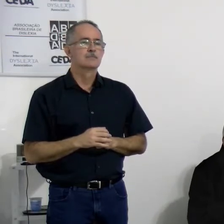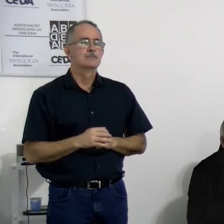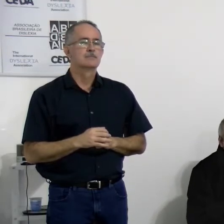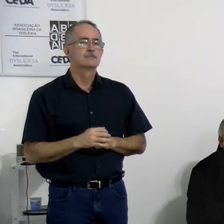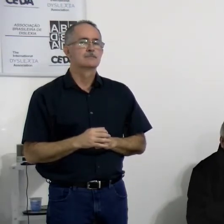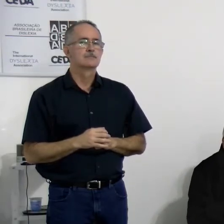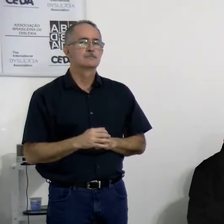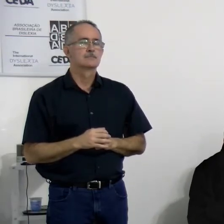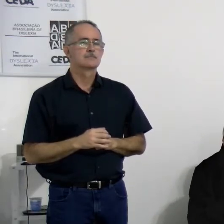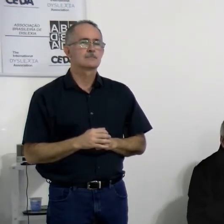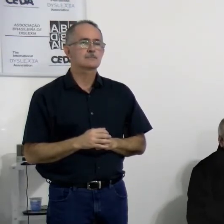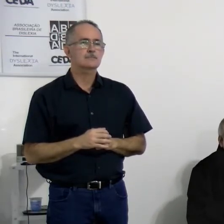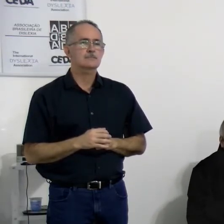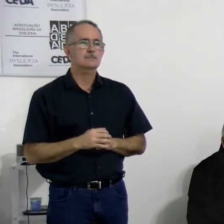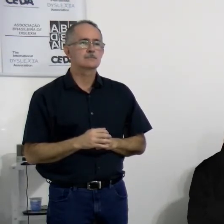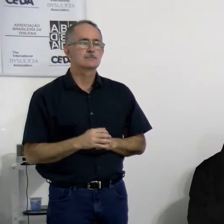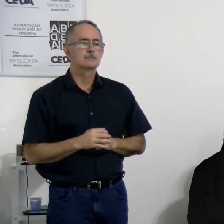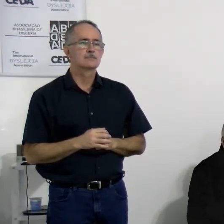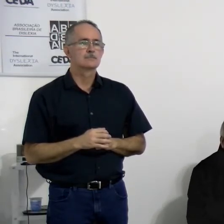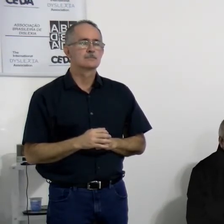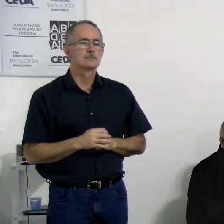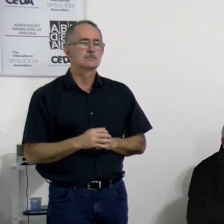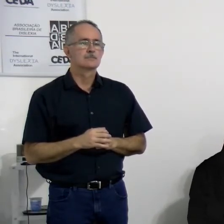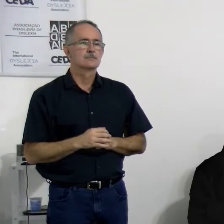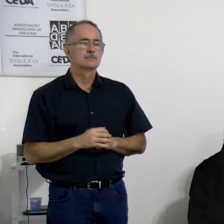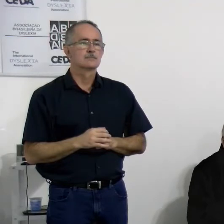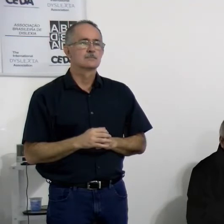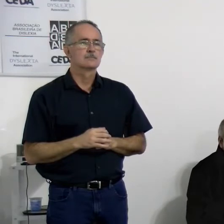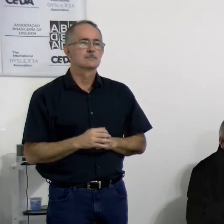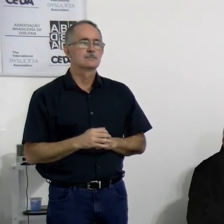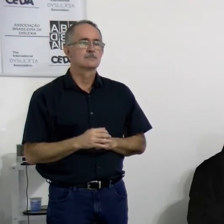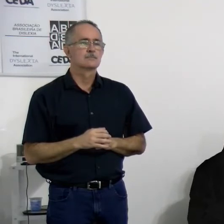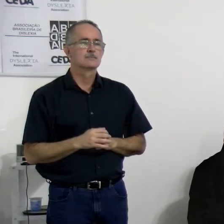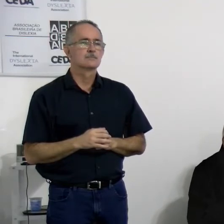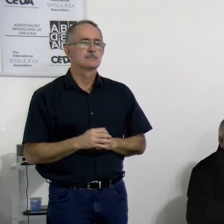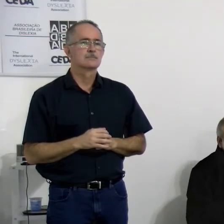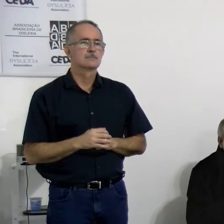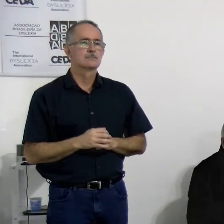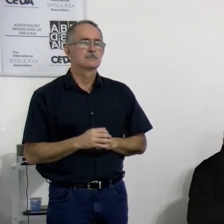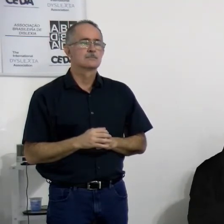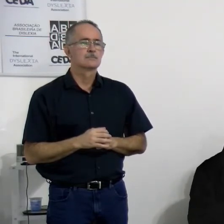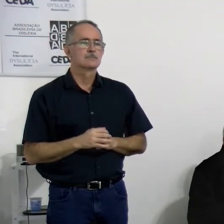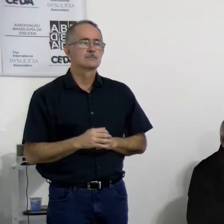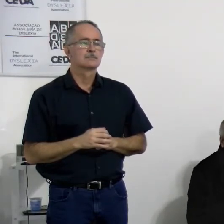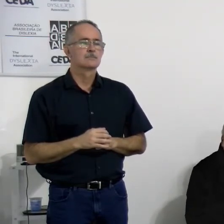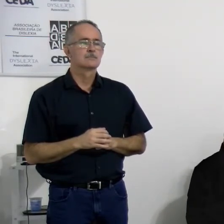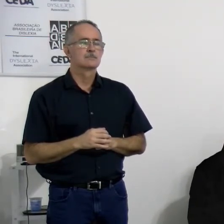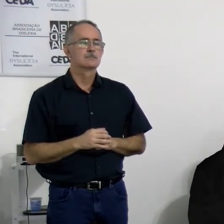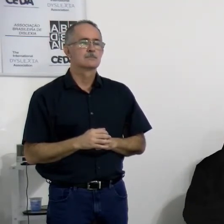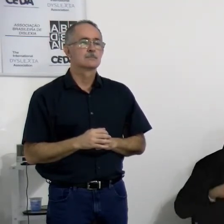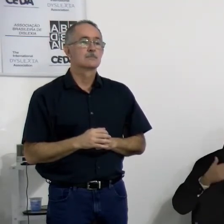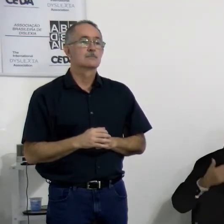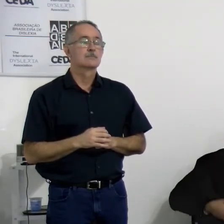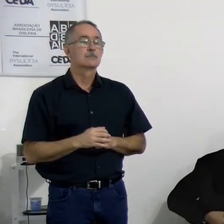of great interest to colleagues everywhere who are doing research on either Japanese or Arabic.